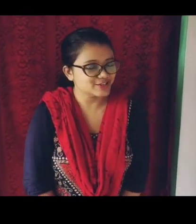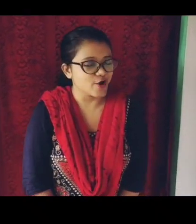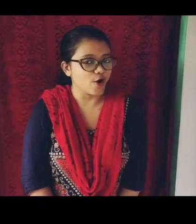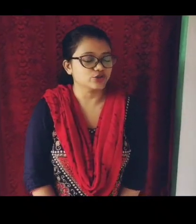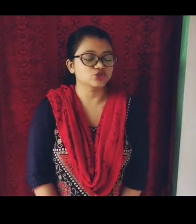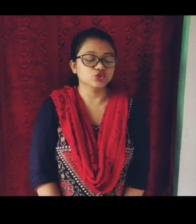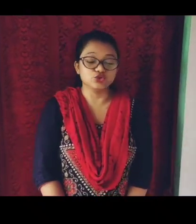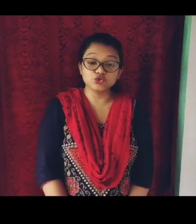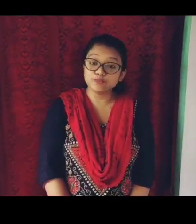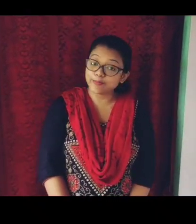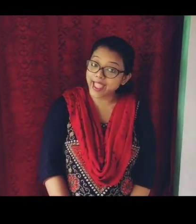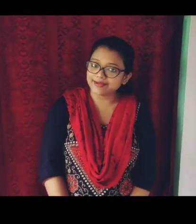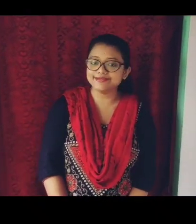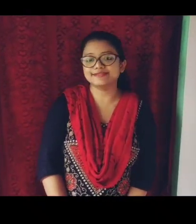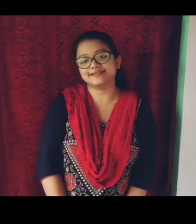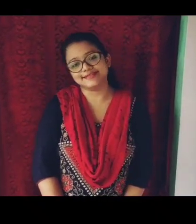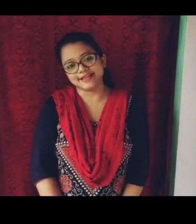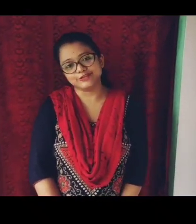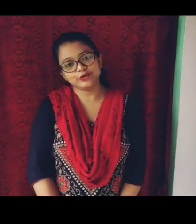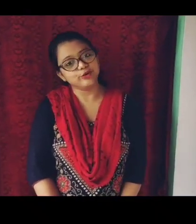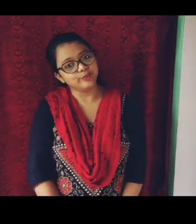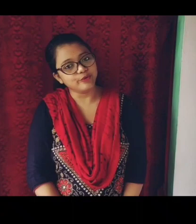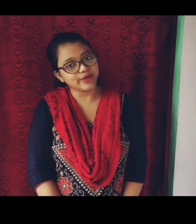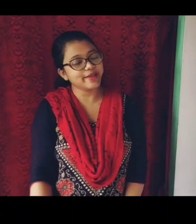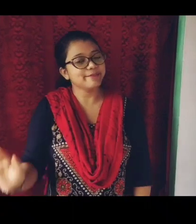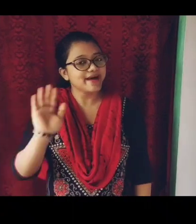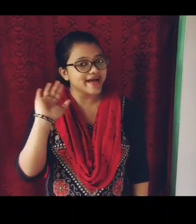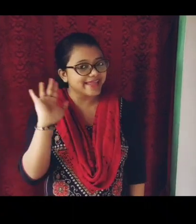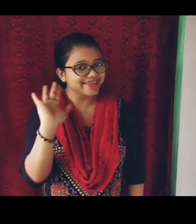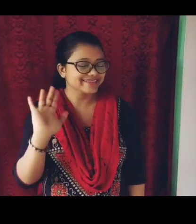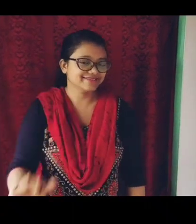hope you enjoy the song. So, do practice it at your home. Okay, bye.